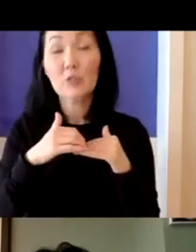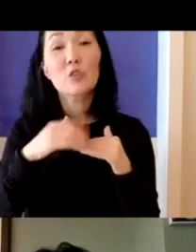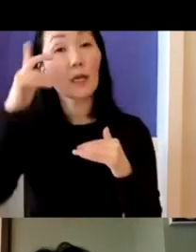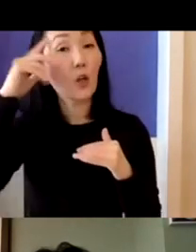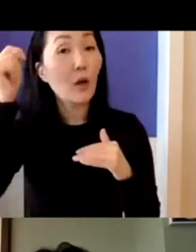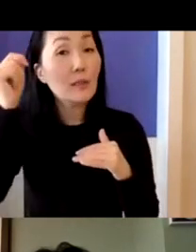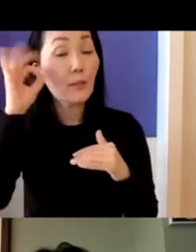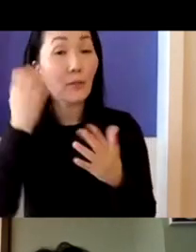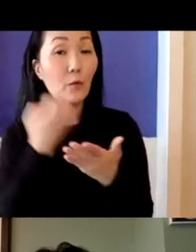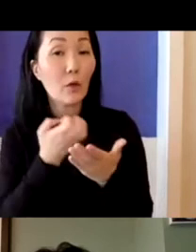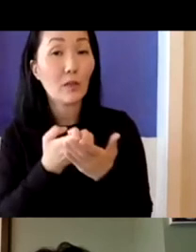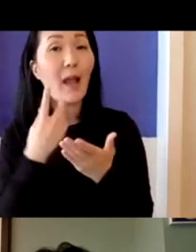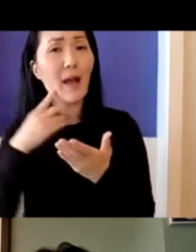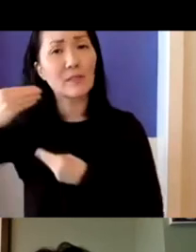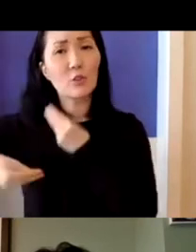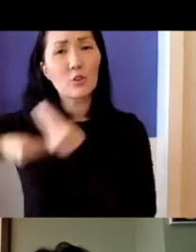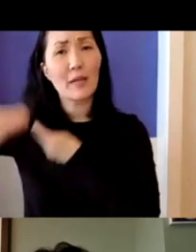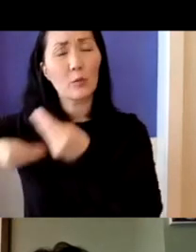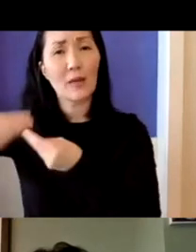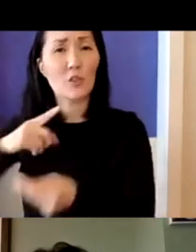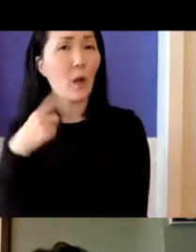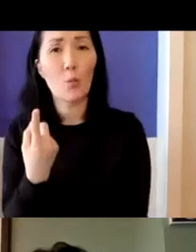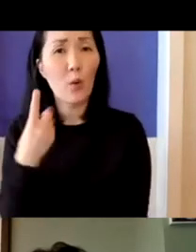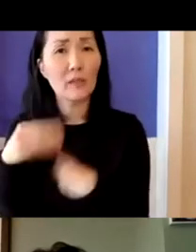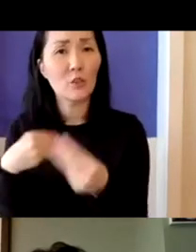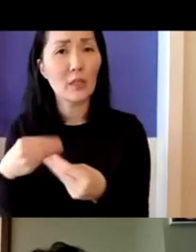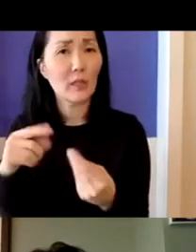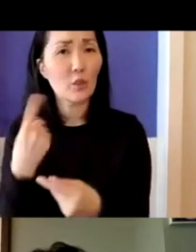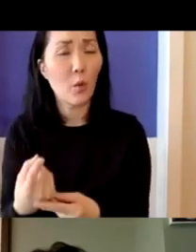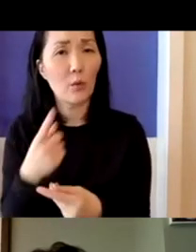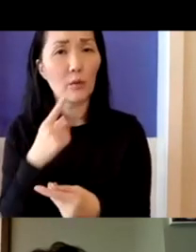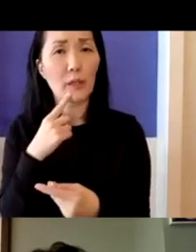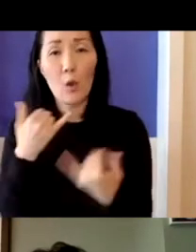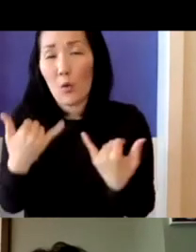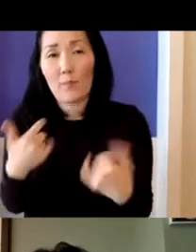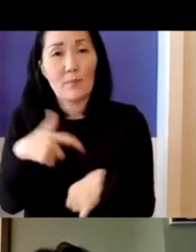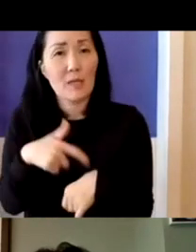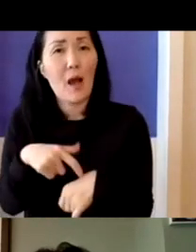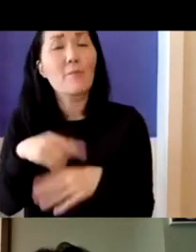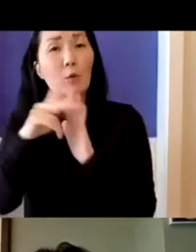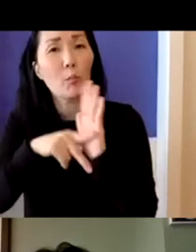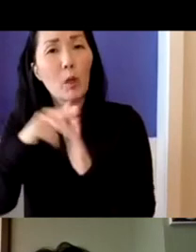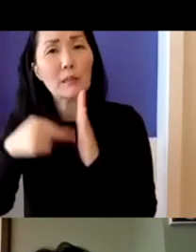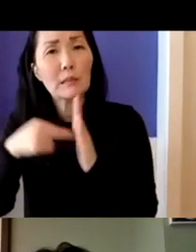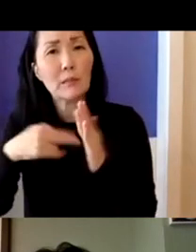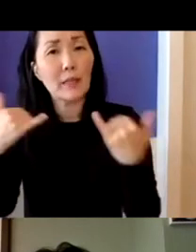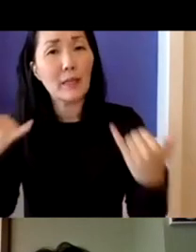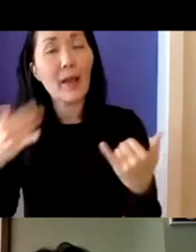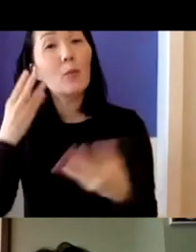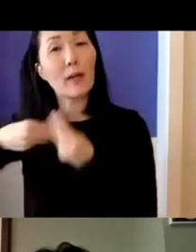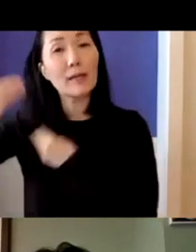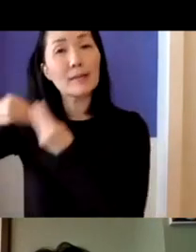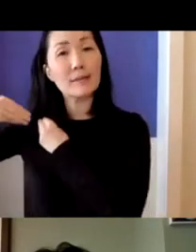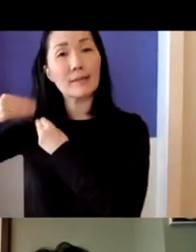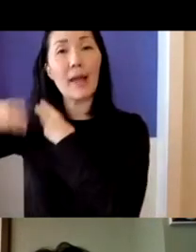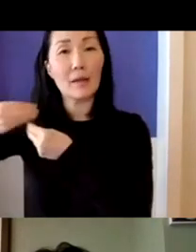are multi-generational and not by existing mandates or time constraints within those cycles, but more